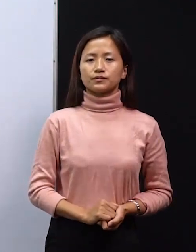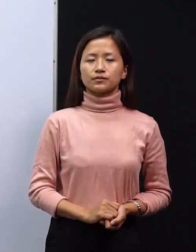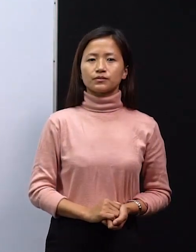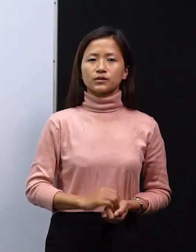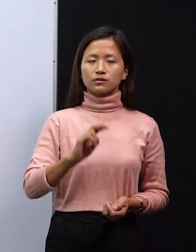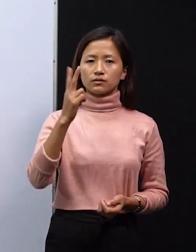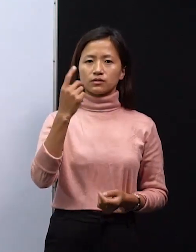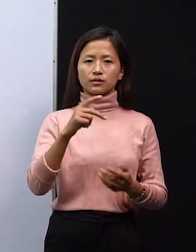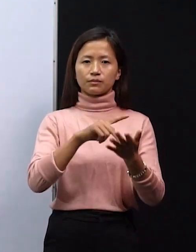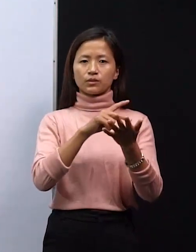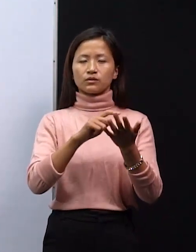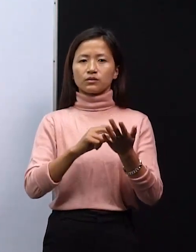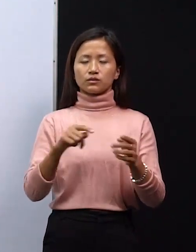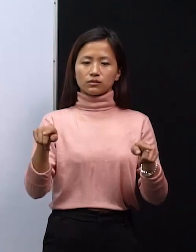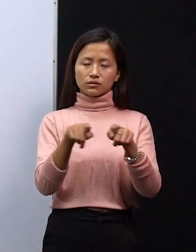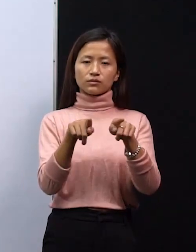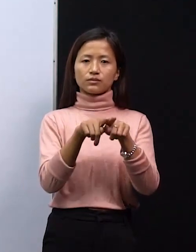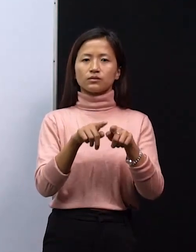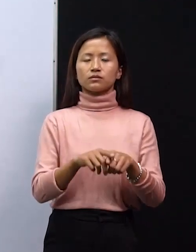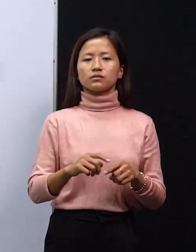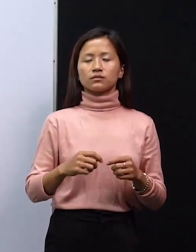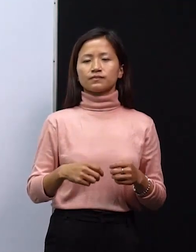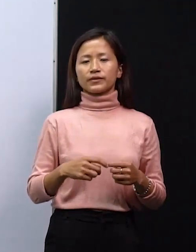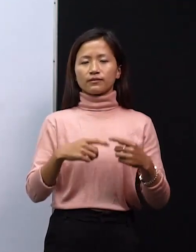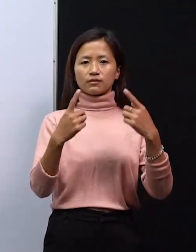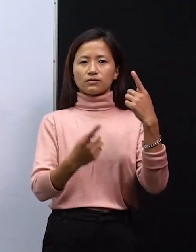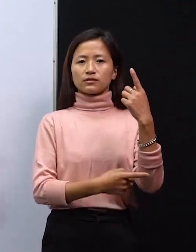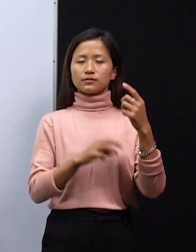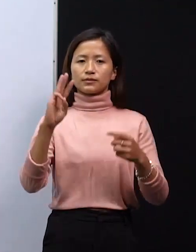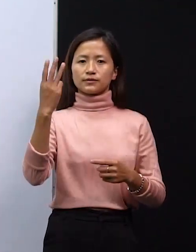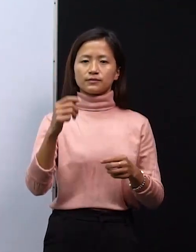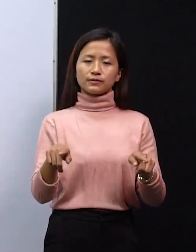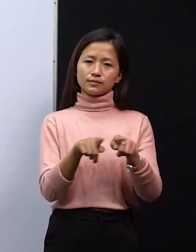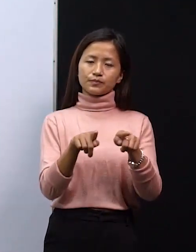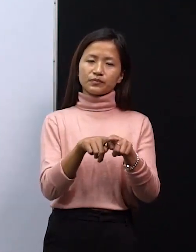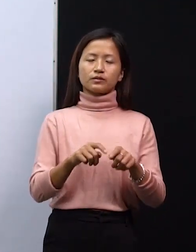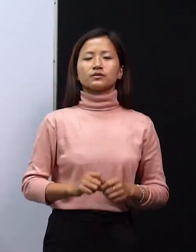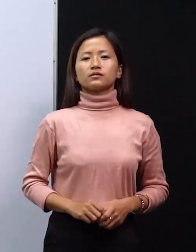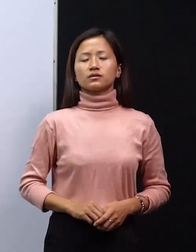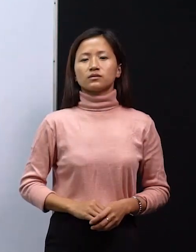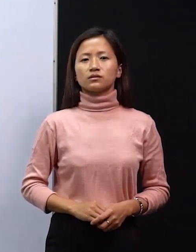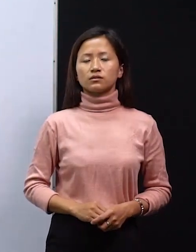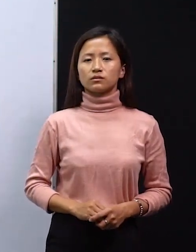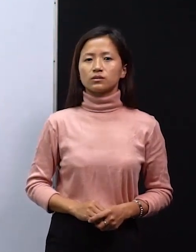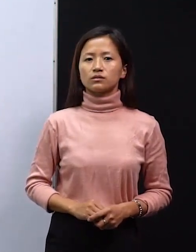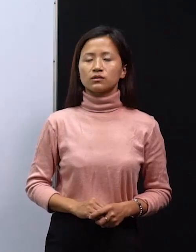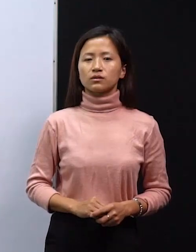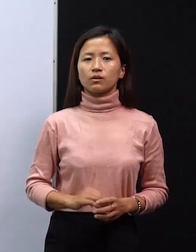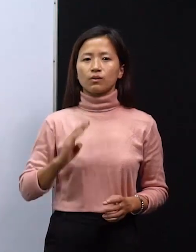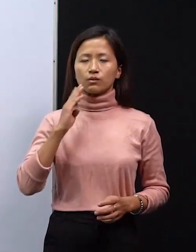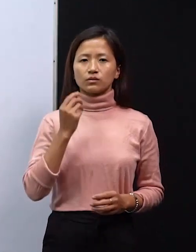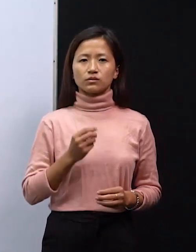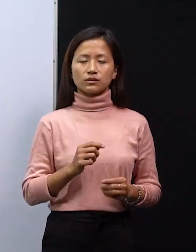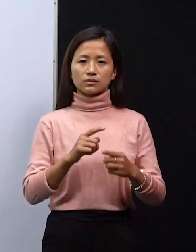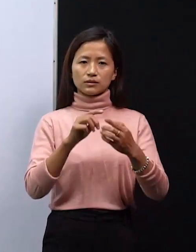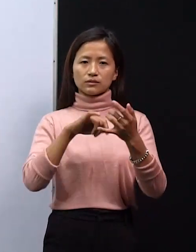it similarly, alright? Third part, same thing again. Now when you simplify all